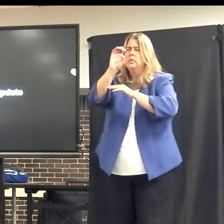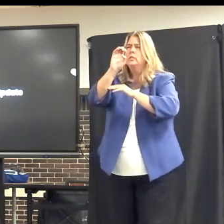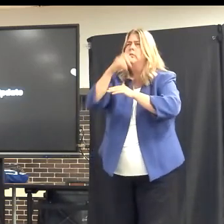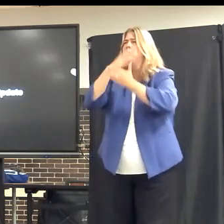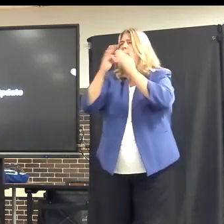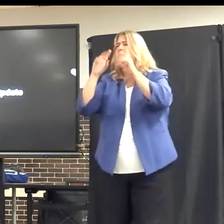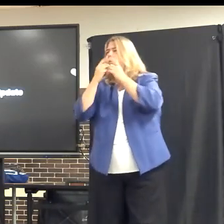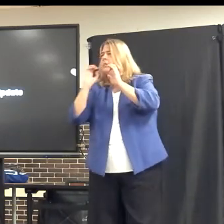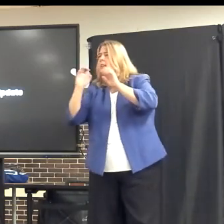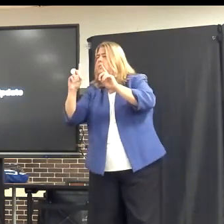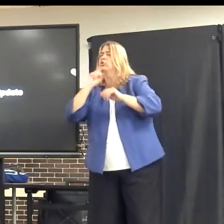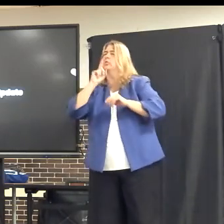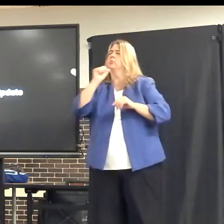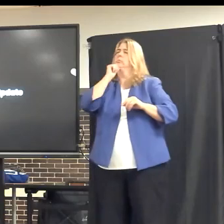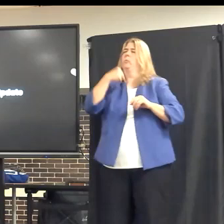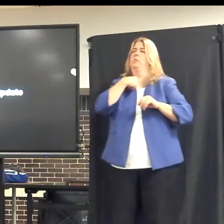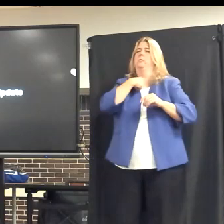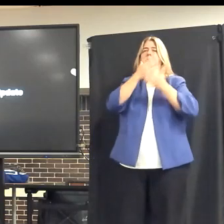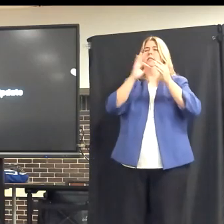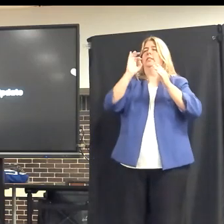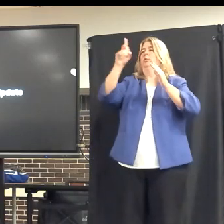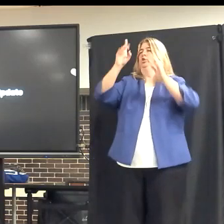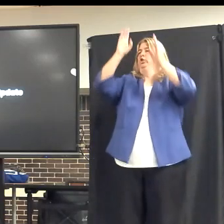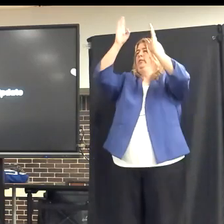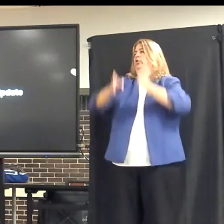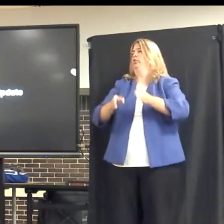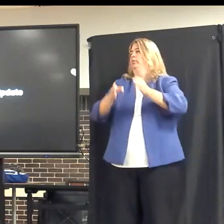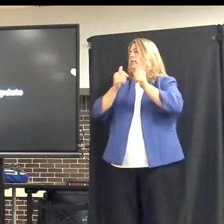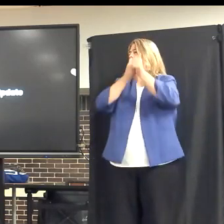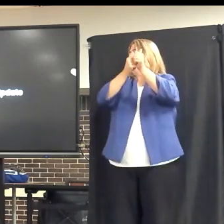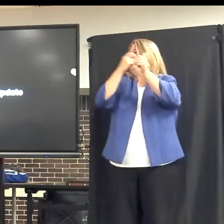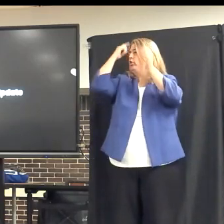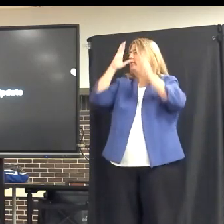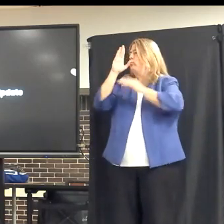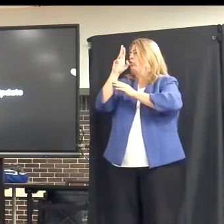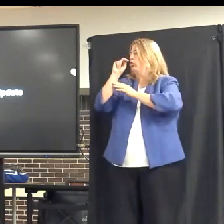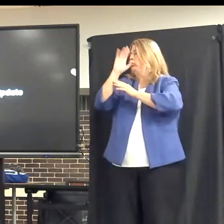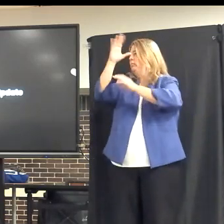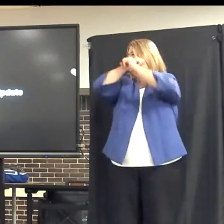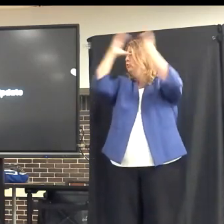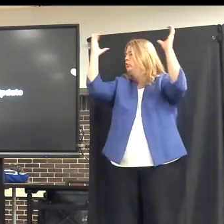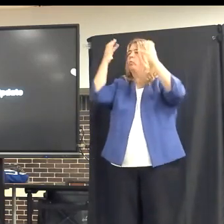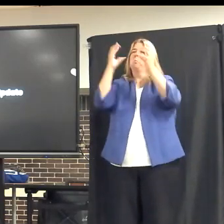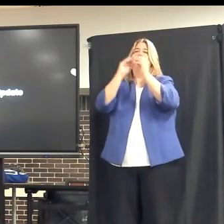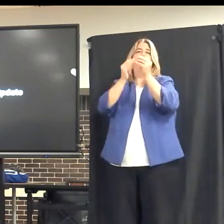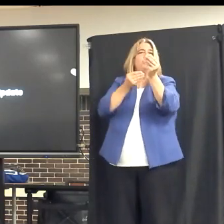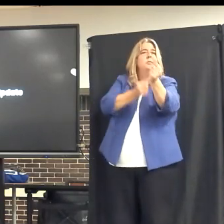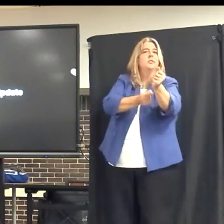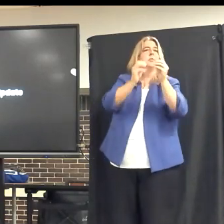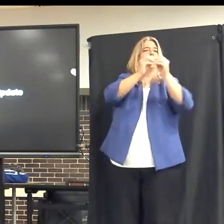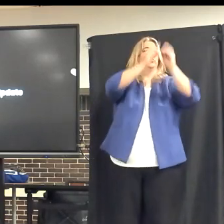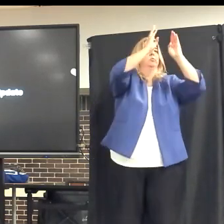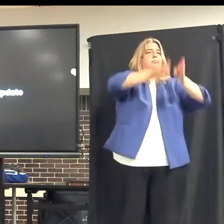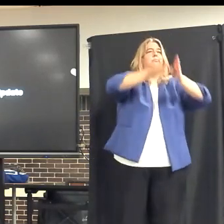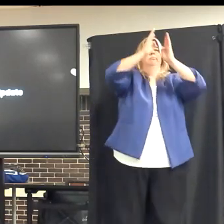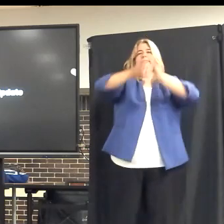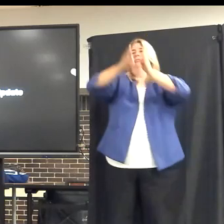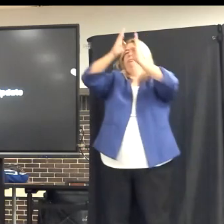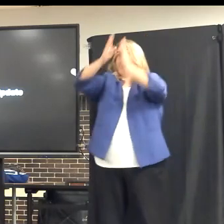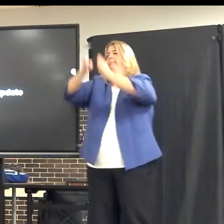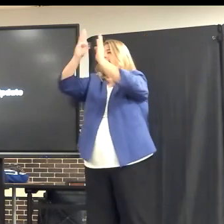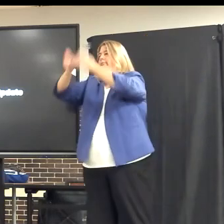some clarifications. There's been some confusion about whether or not we're under the Department of Education, the DOE. We are actually part of the